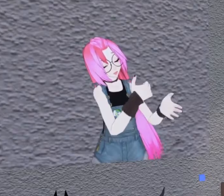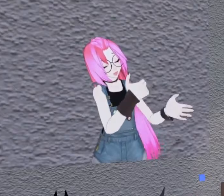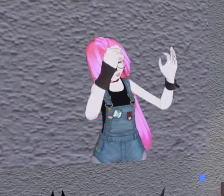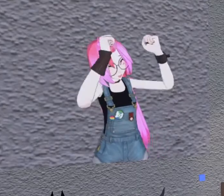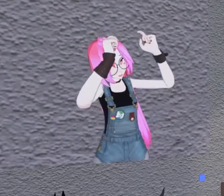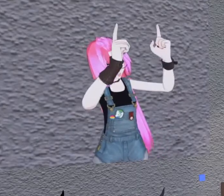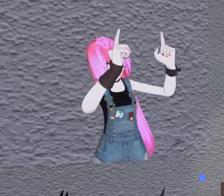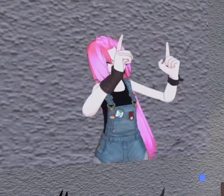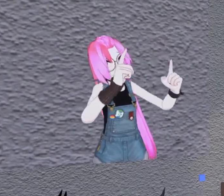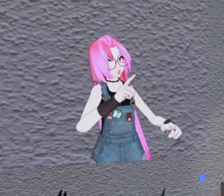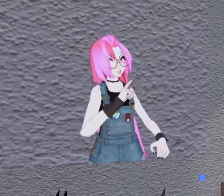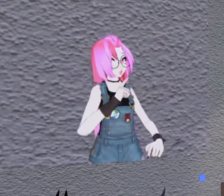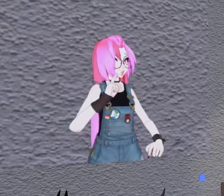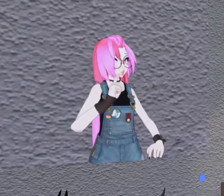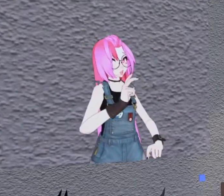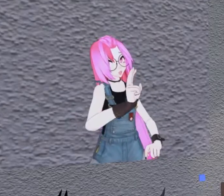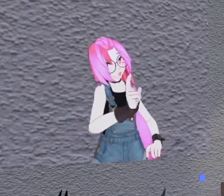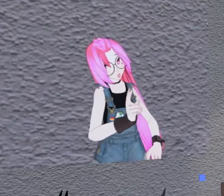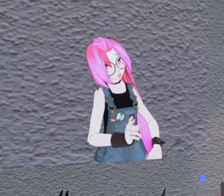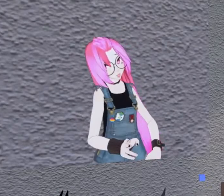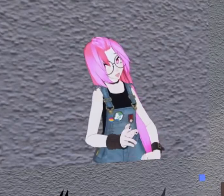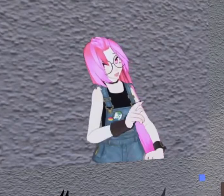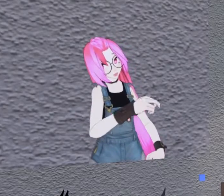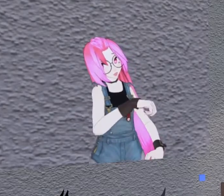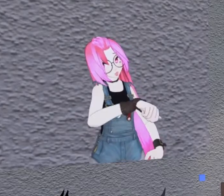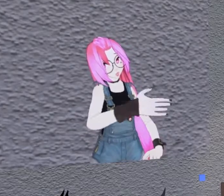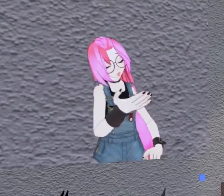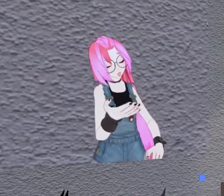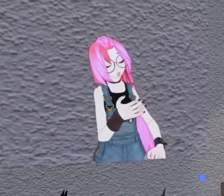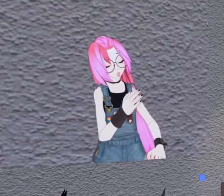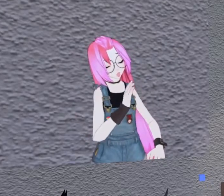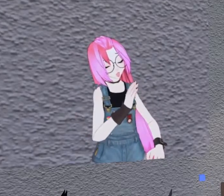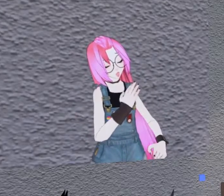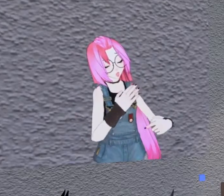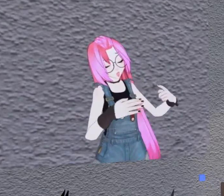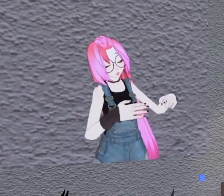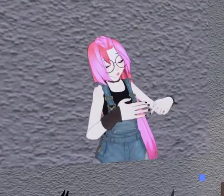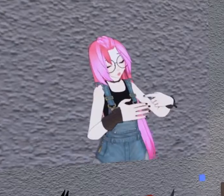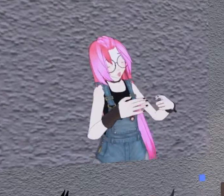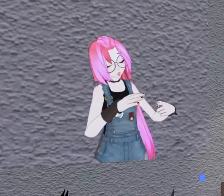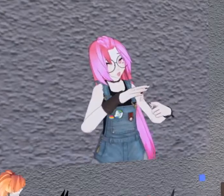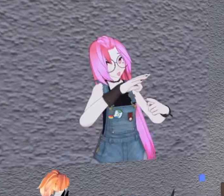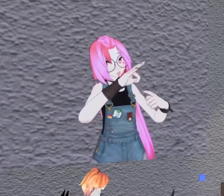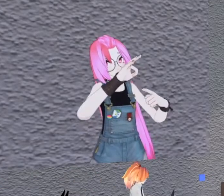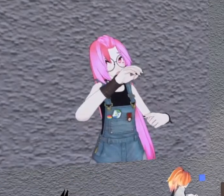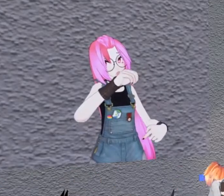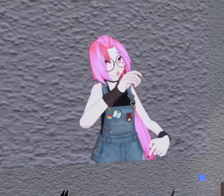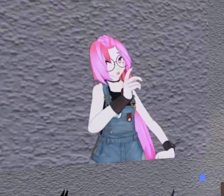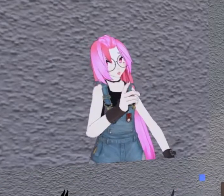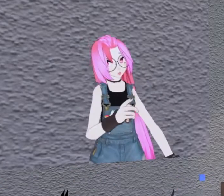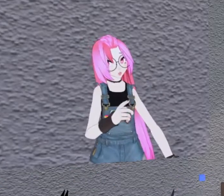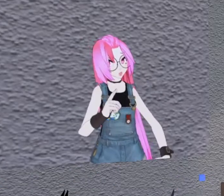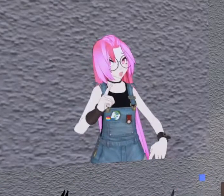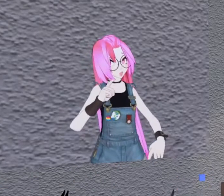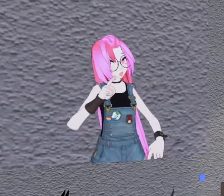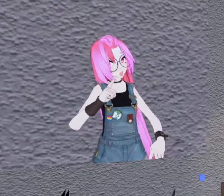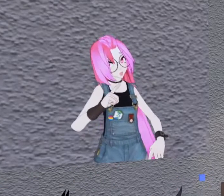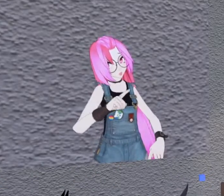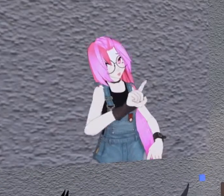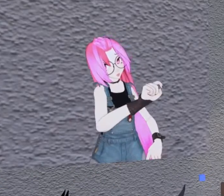help educate about deaf history? Is there anything you want to talk about in specific about deaf history?